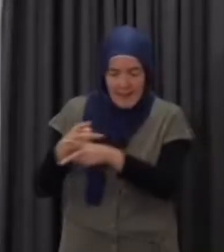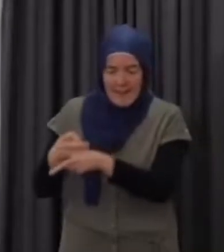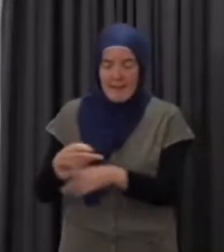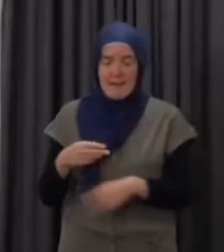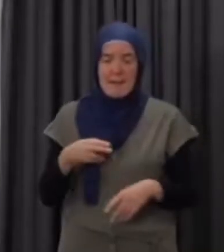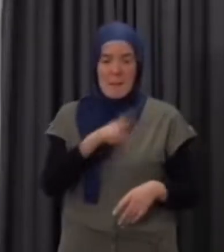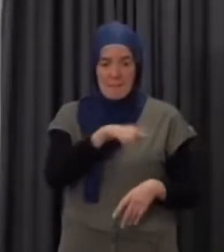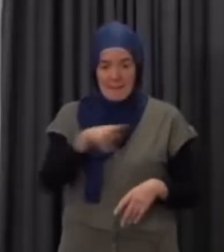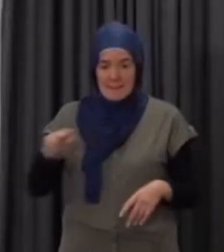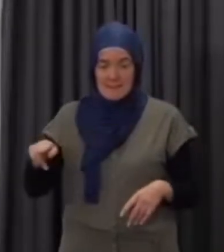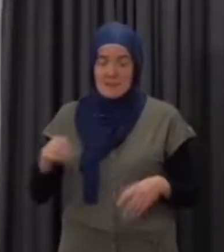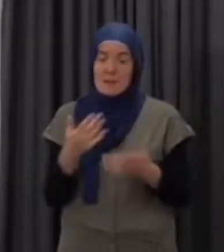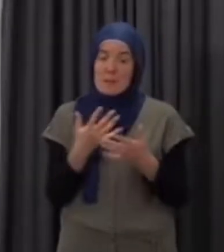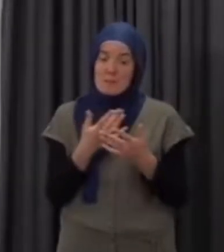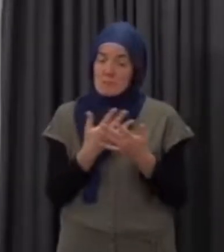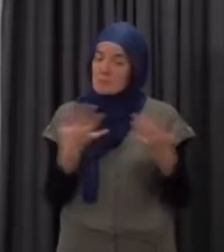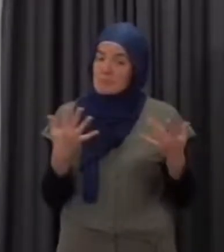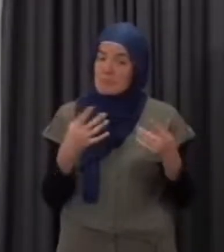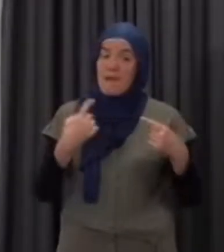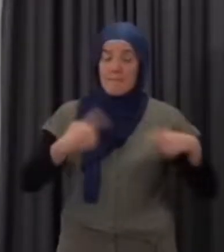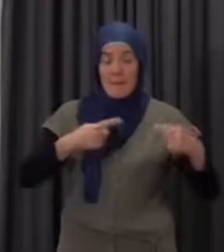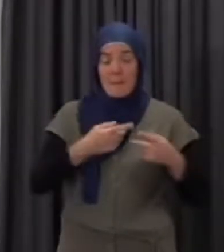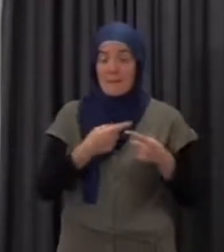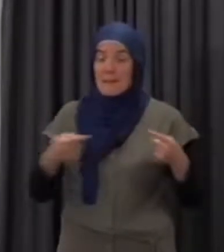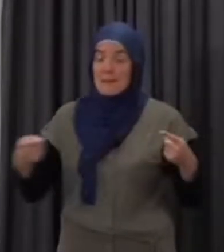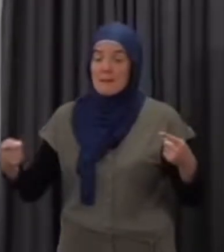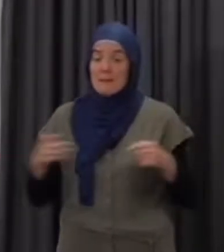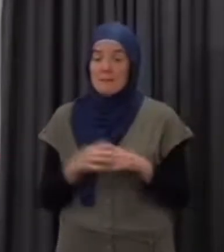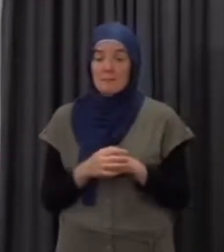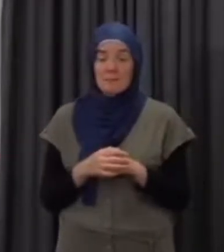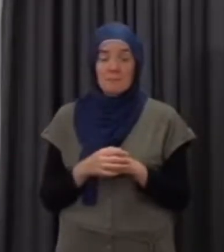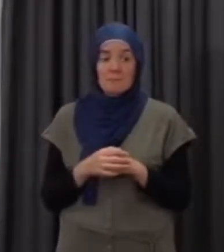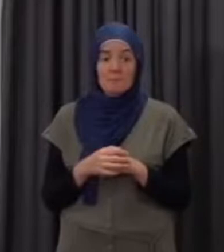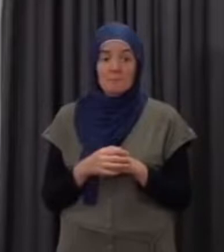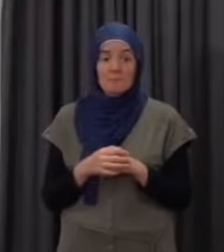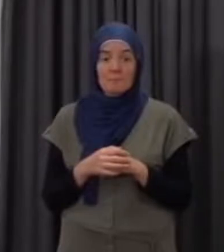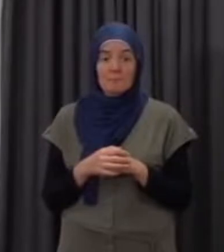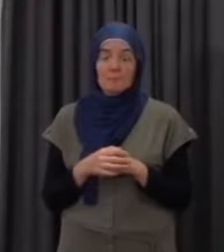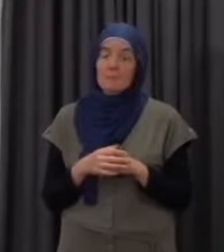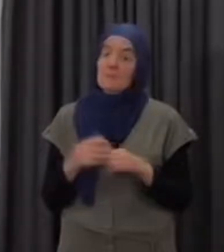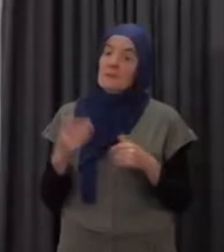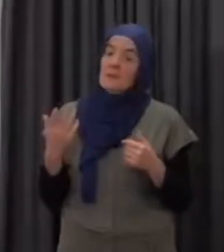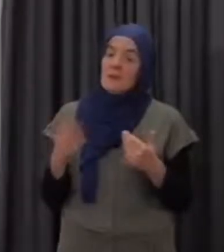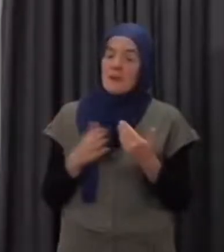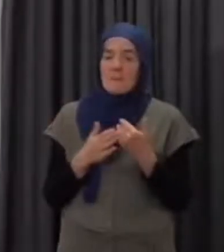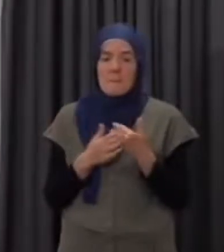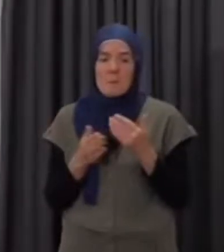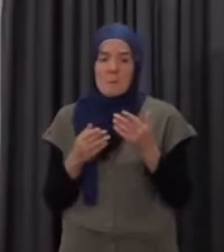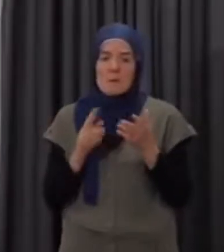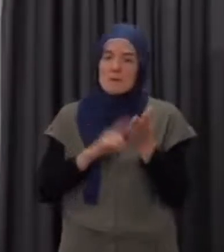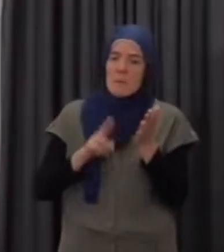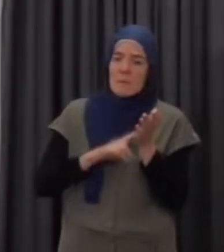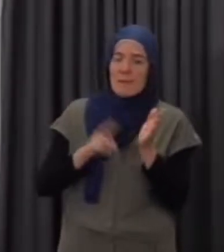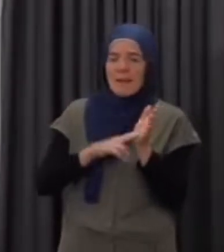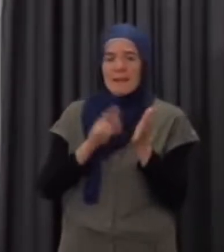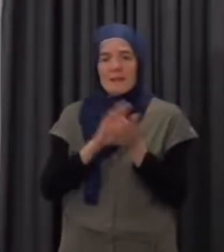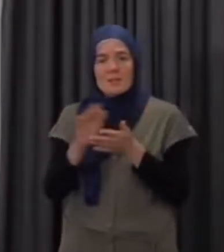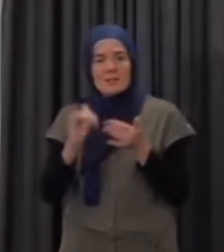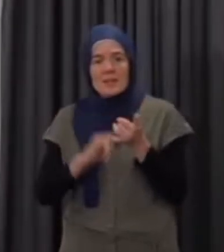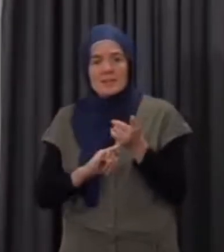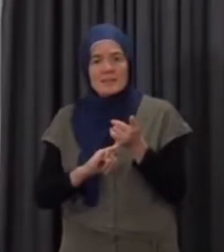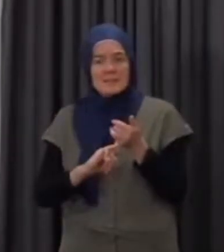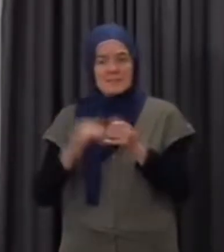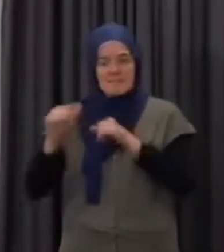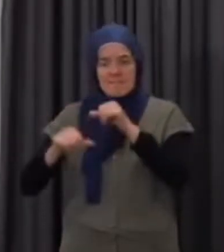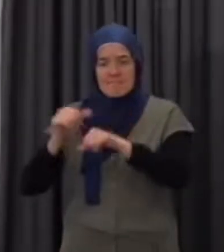This is less than last week, but this is because there is evidence that more normal NHS activity is starting to increase. There